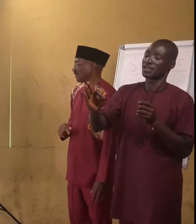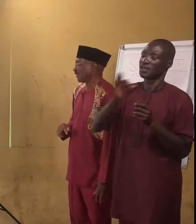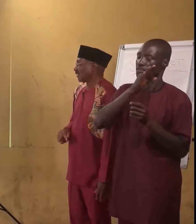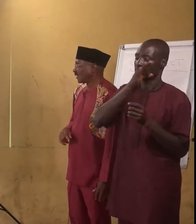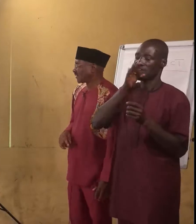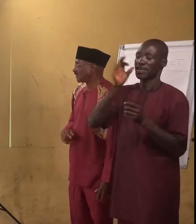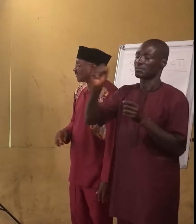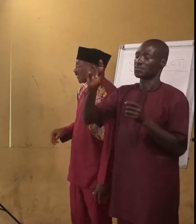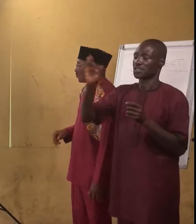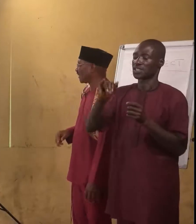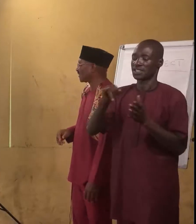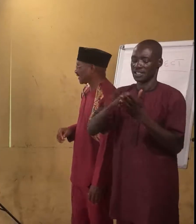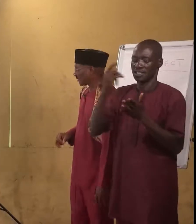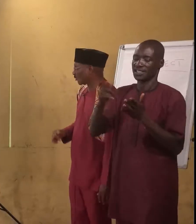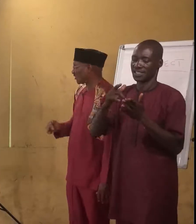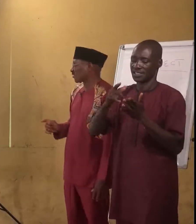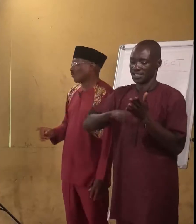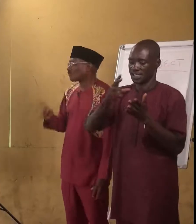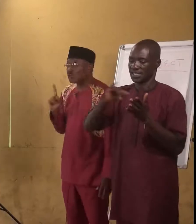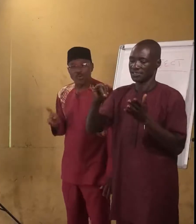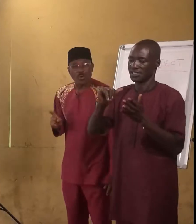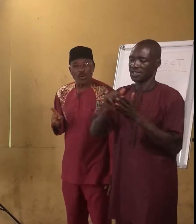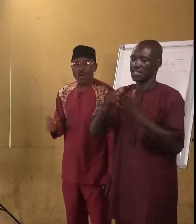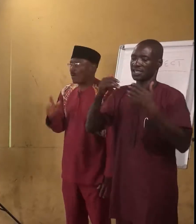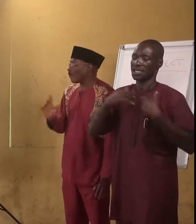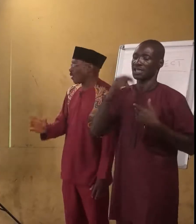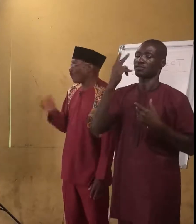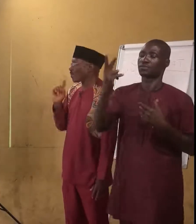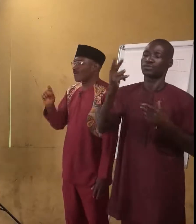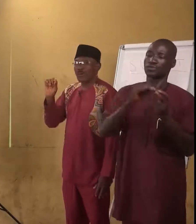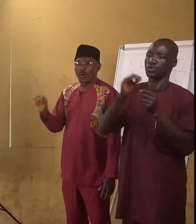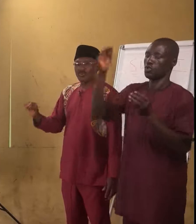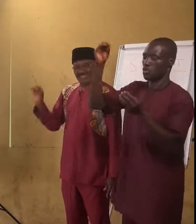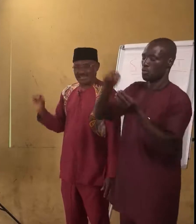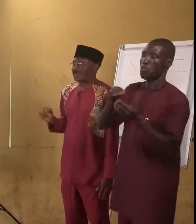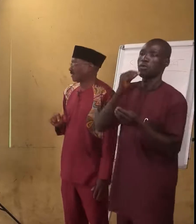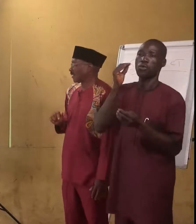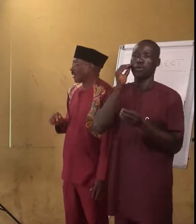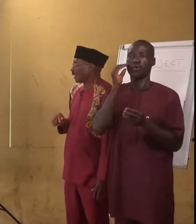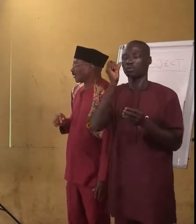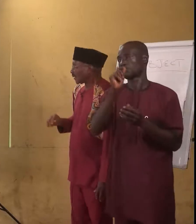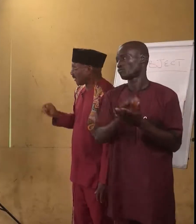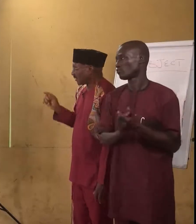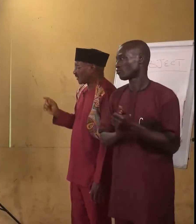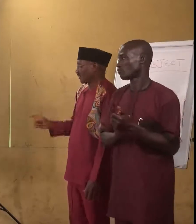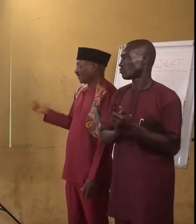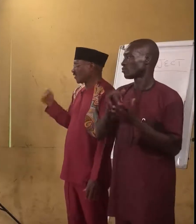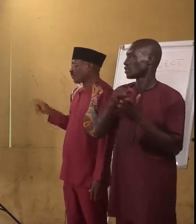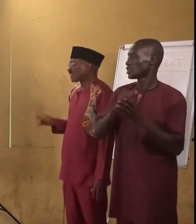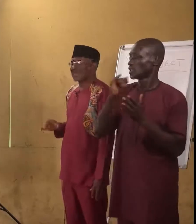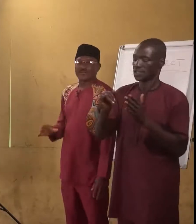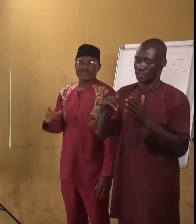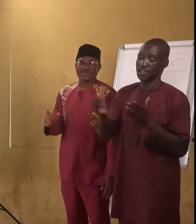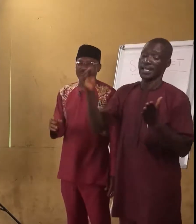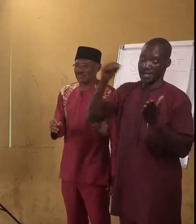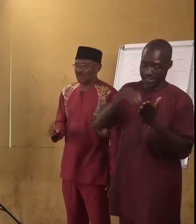farmstead. It is a settlement that consists of 2 or more homesteads. It is